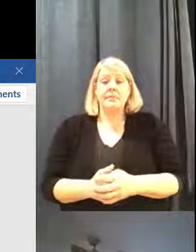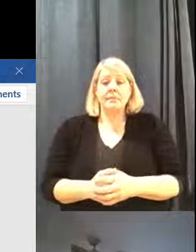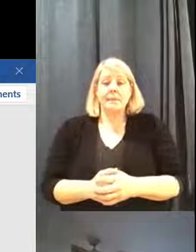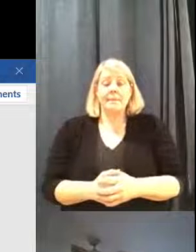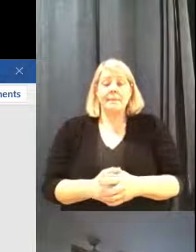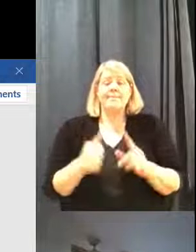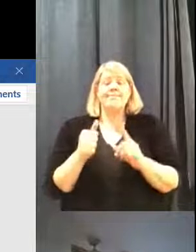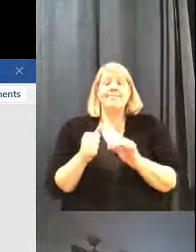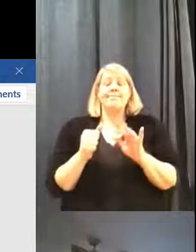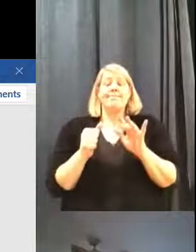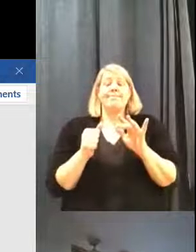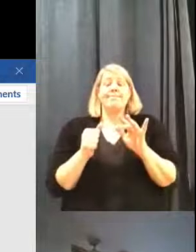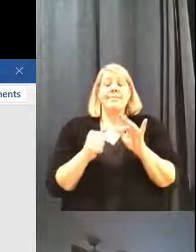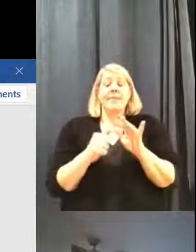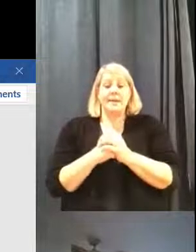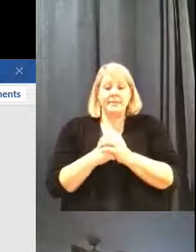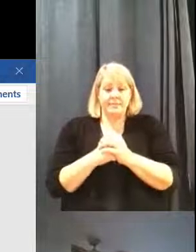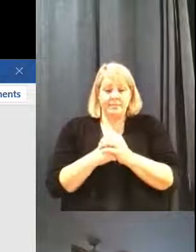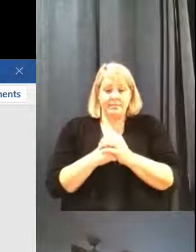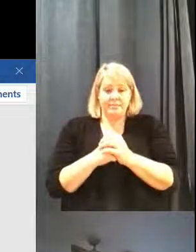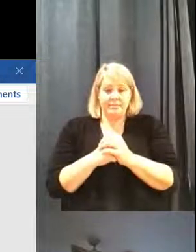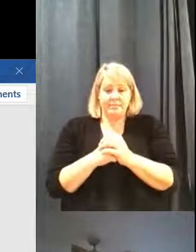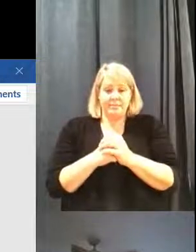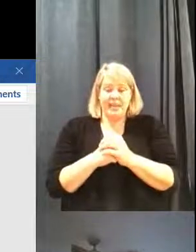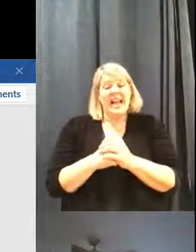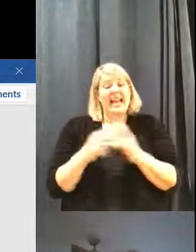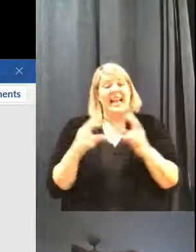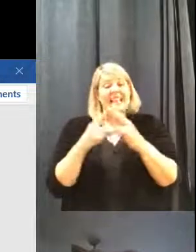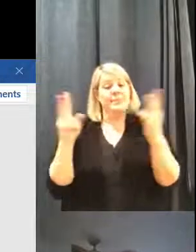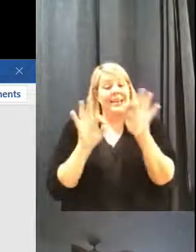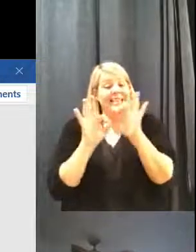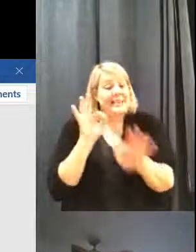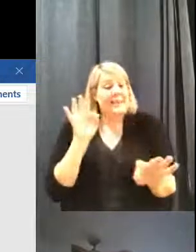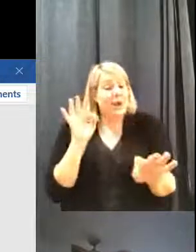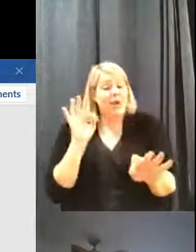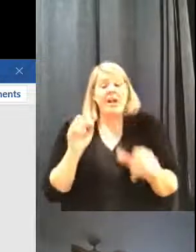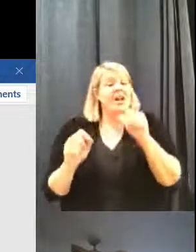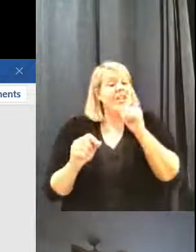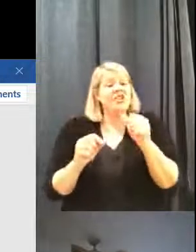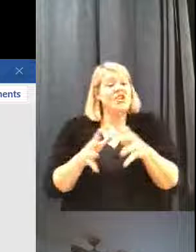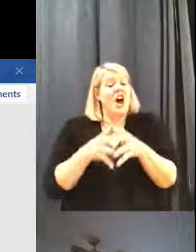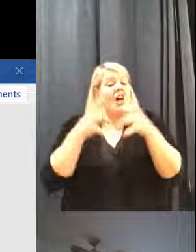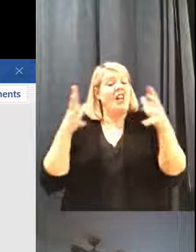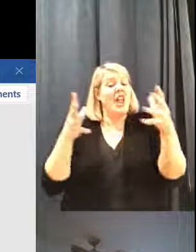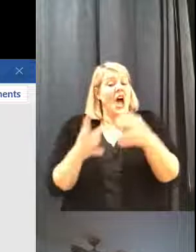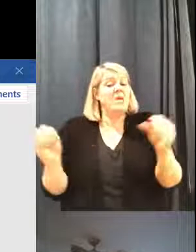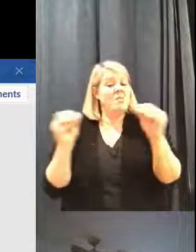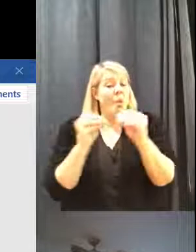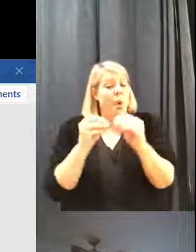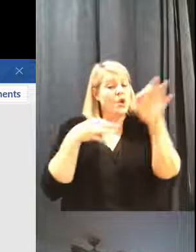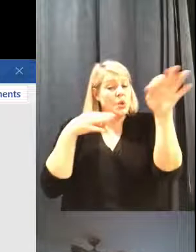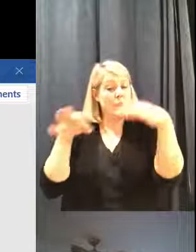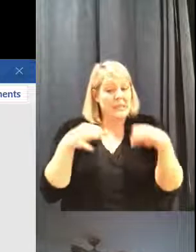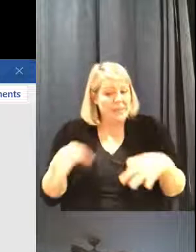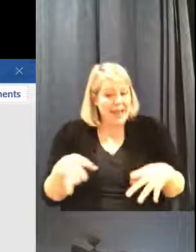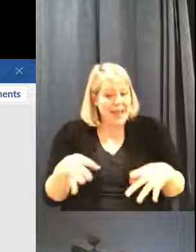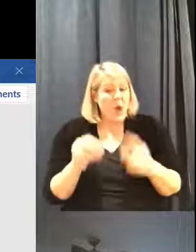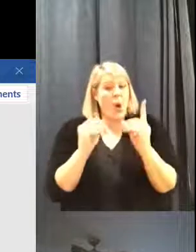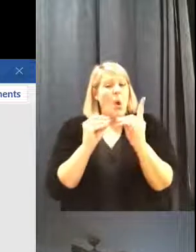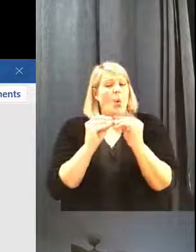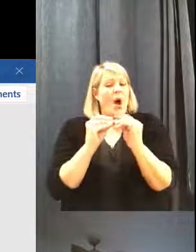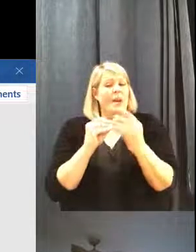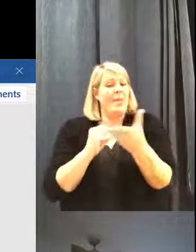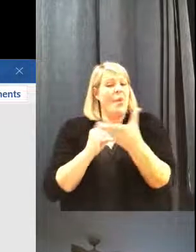And like they're pretty simple. I mean, there's not a whole lot more to talk about. The only other thing I was going to share with you is